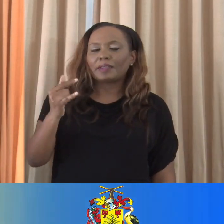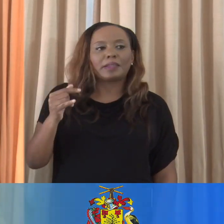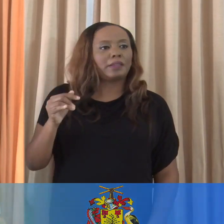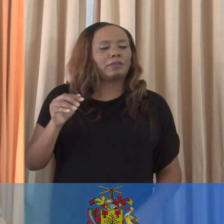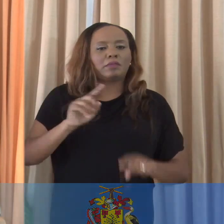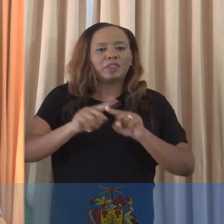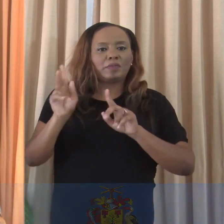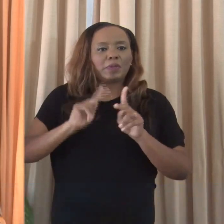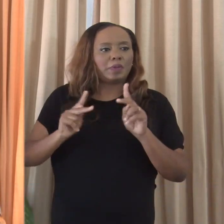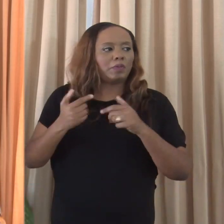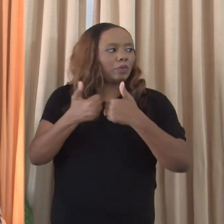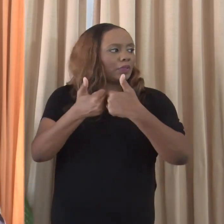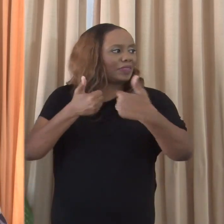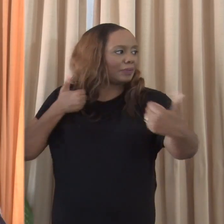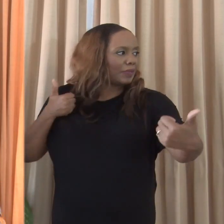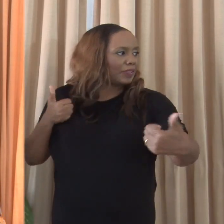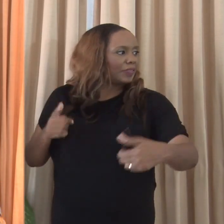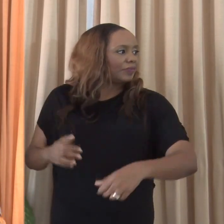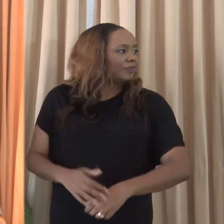partners.